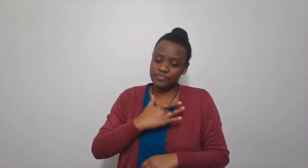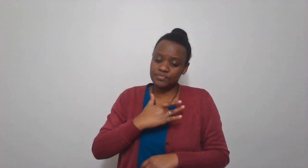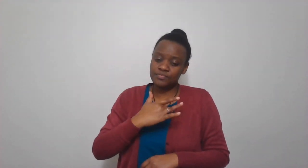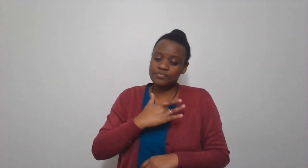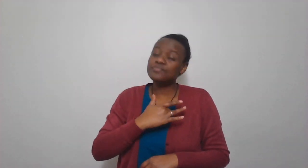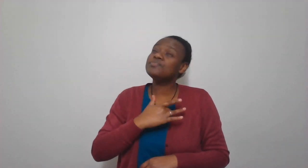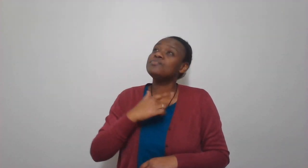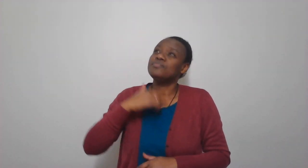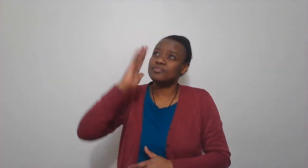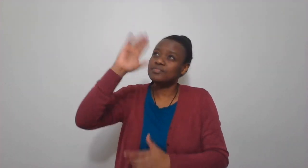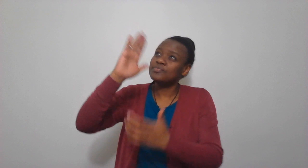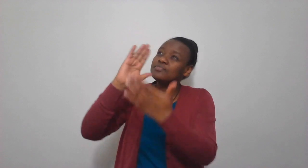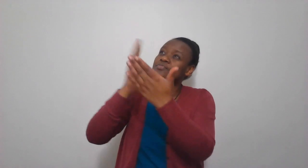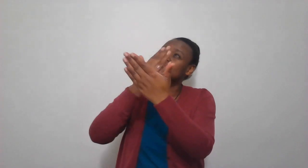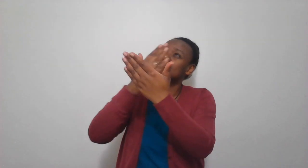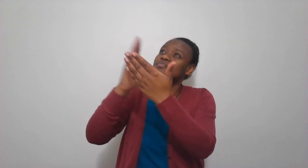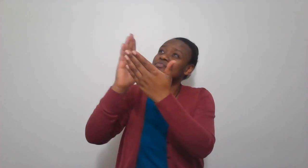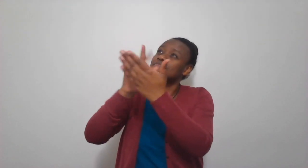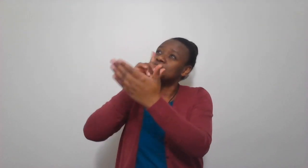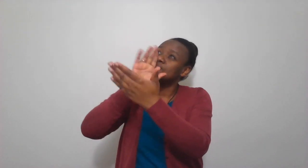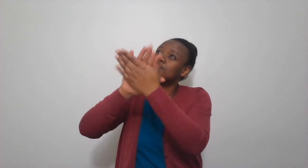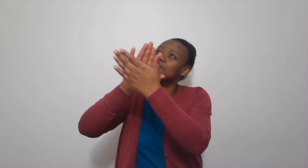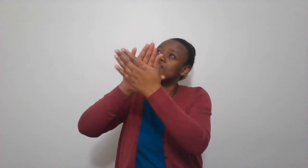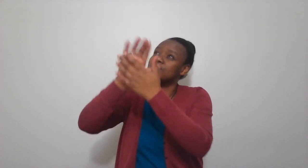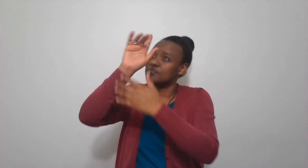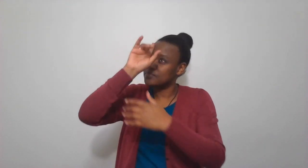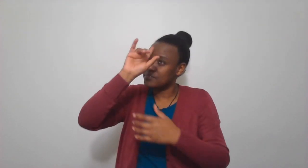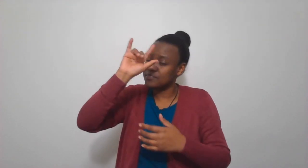Forever I will sing the goodness of the Lord.